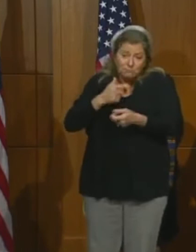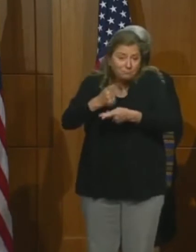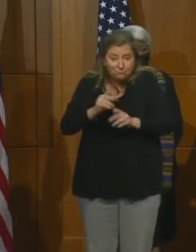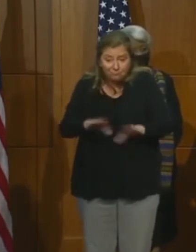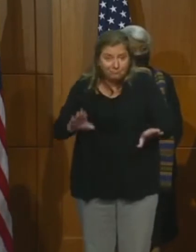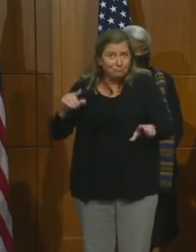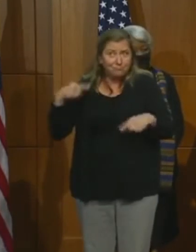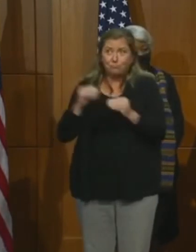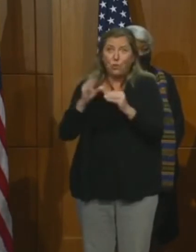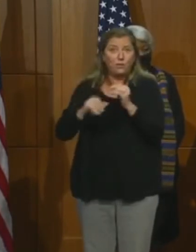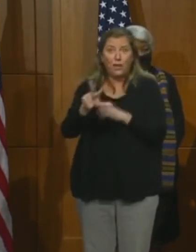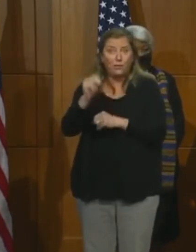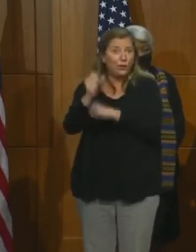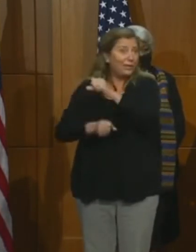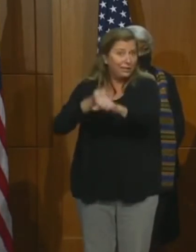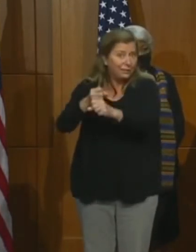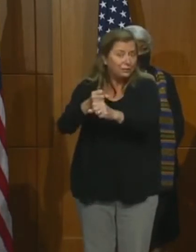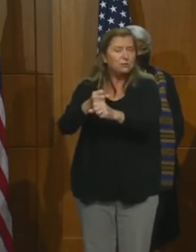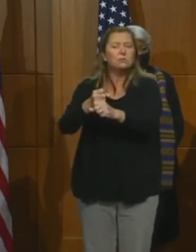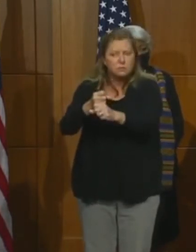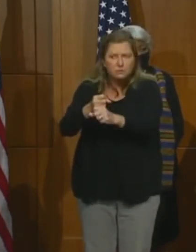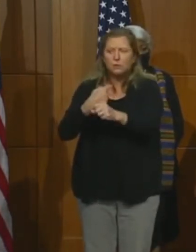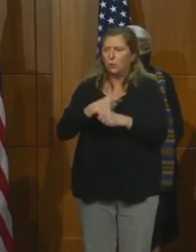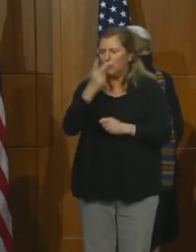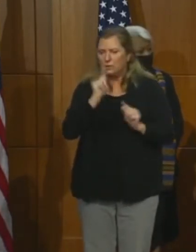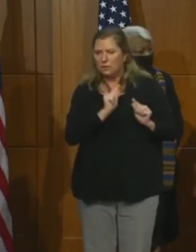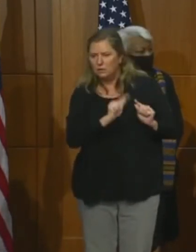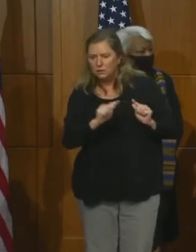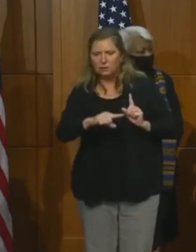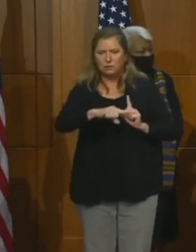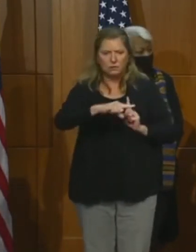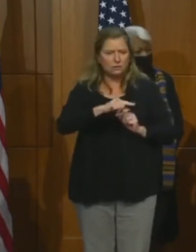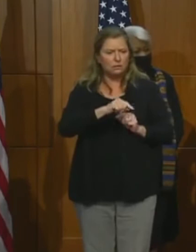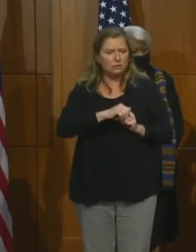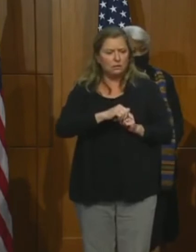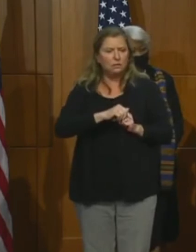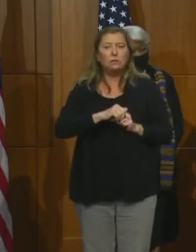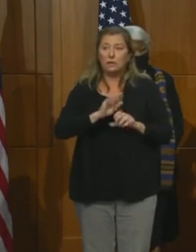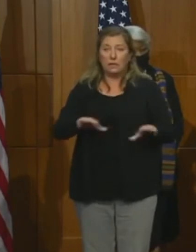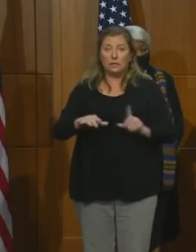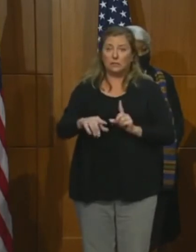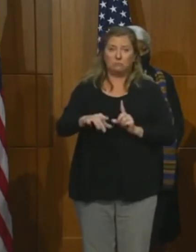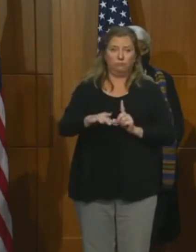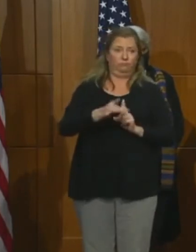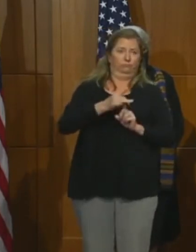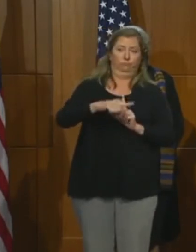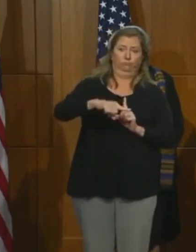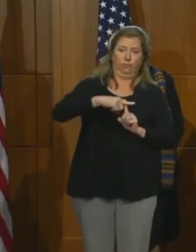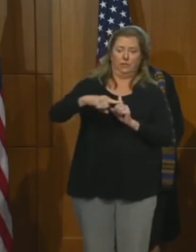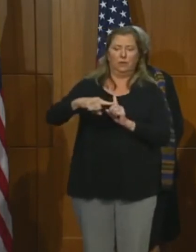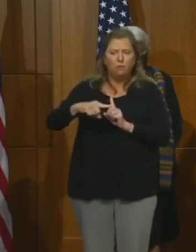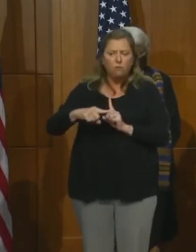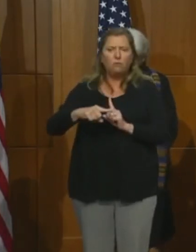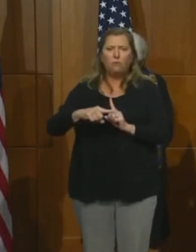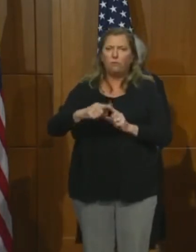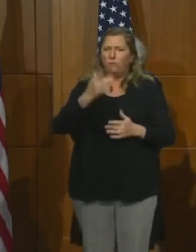over 30 years, we are seeing cases of children that are affected by the COVID-19 and affected quite